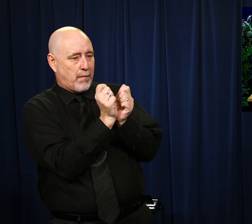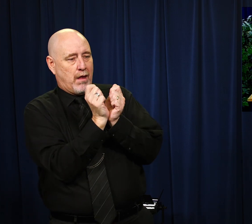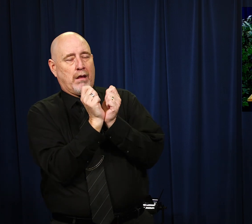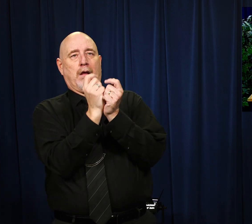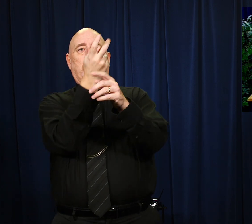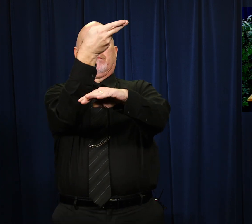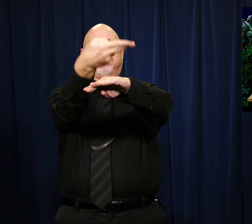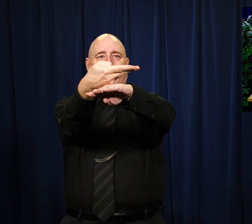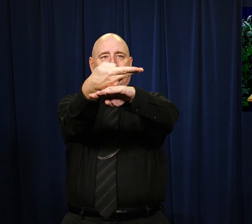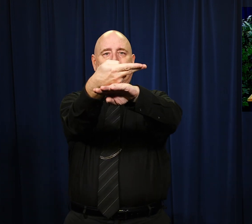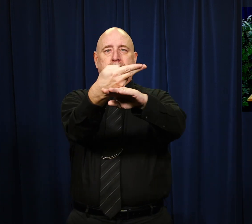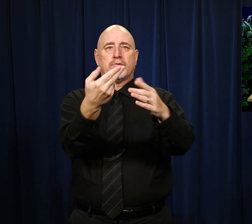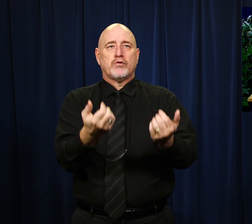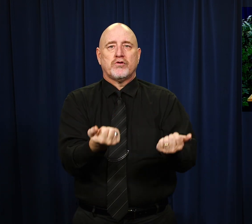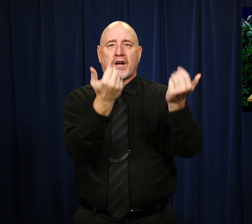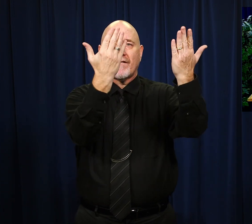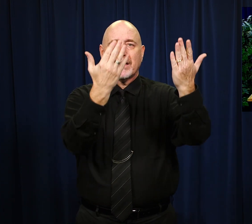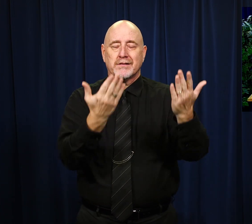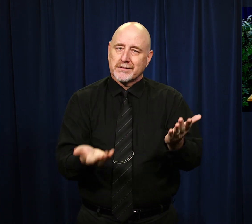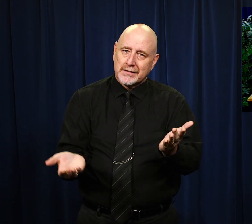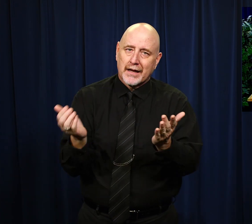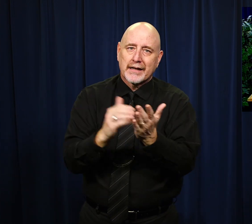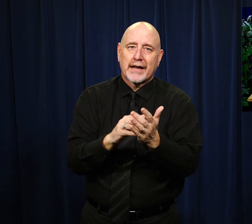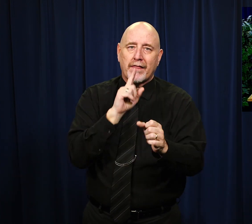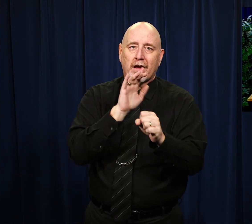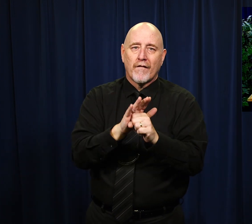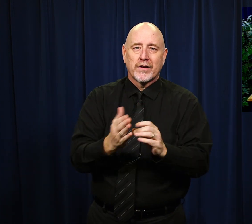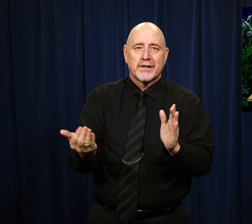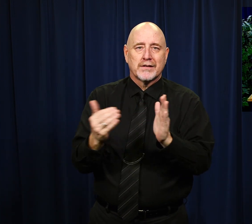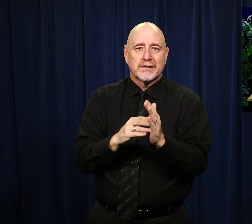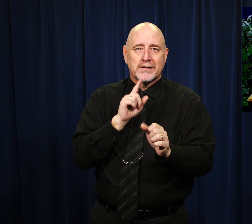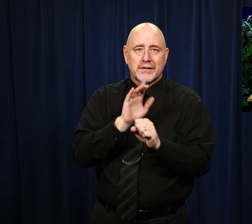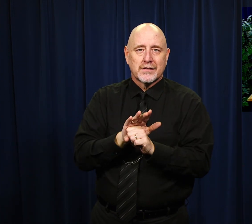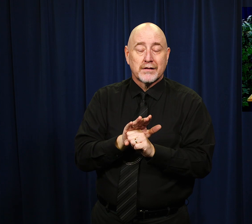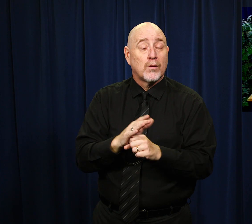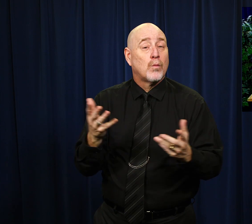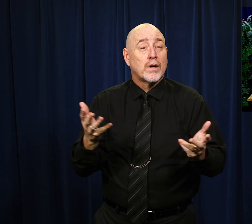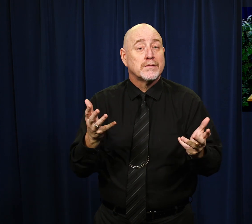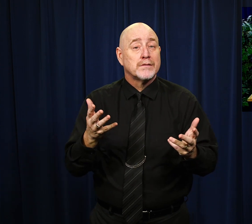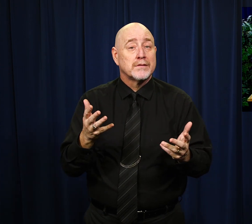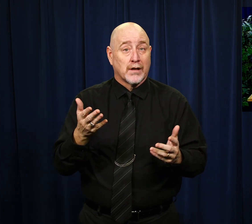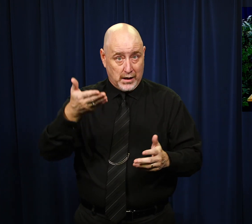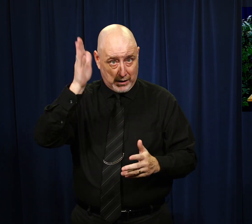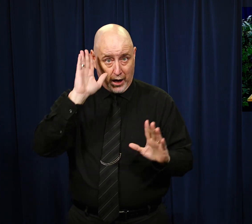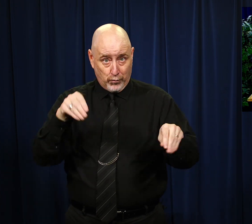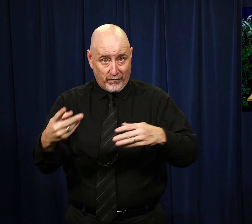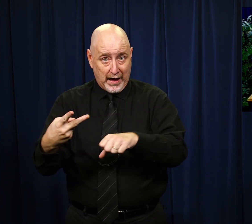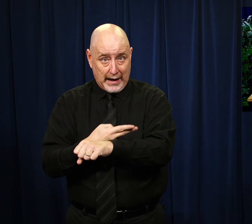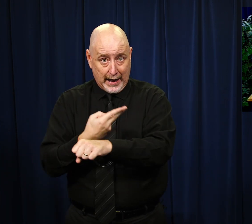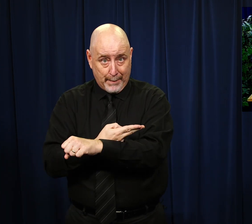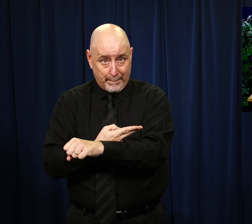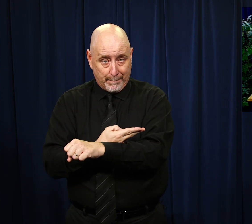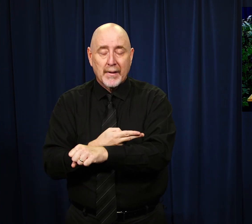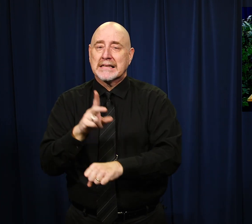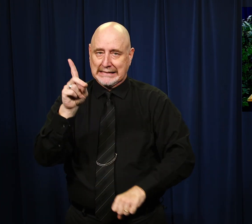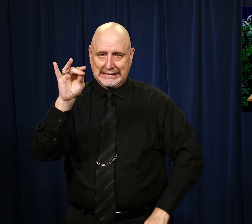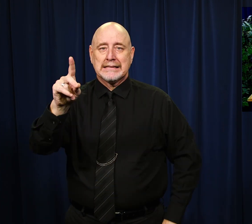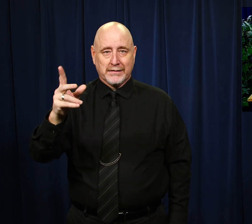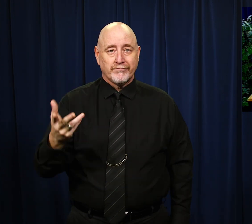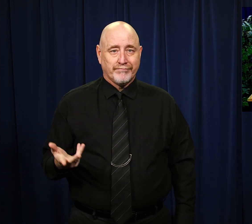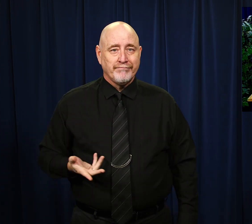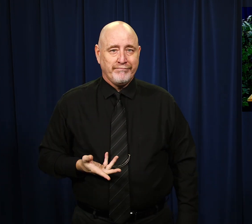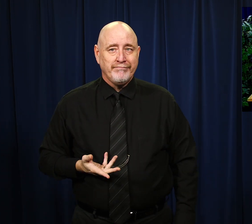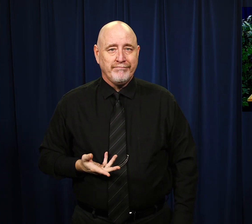sacrifice. Well, again, we have the covenant is repeated. What did we have? Did God provide a lamb? He most certainly